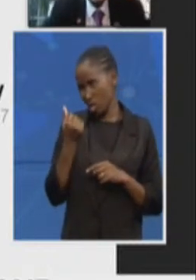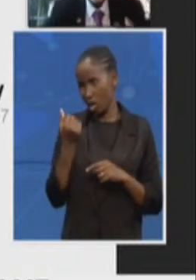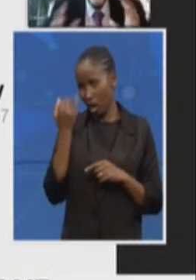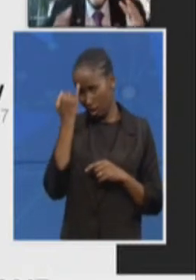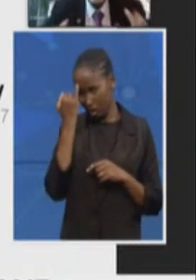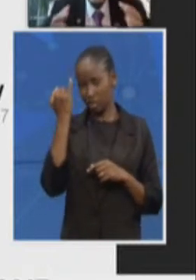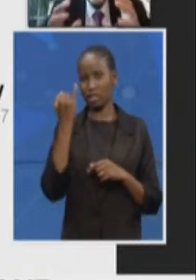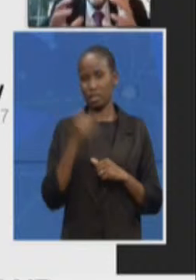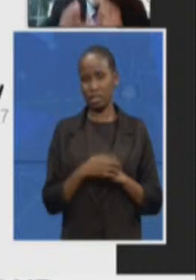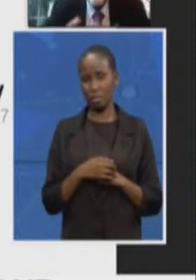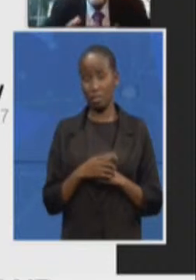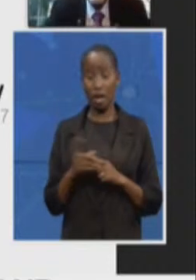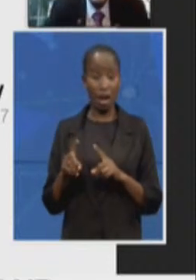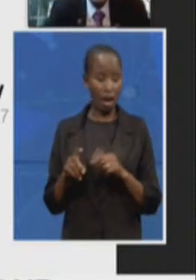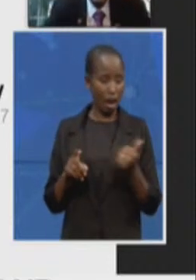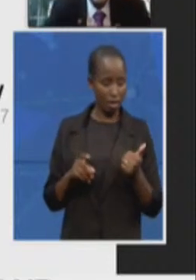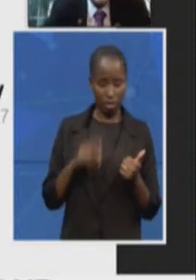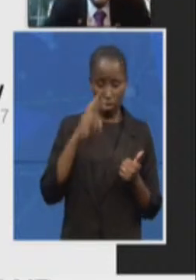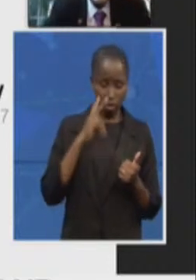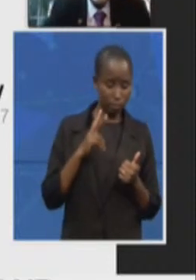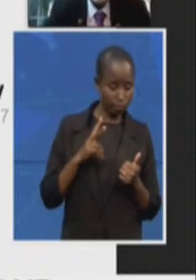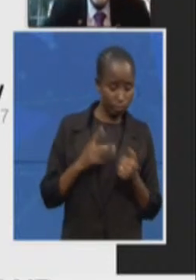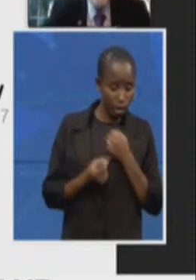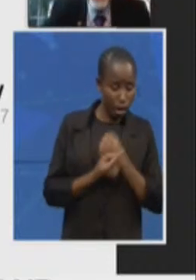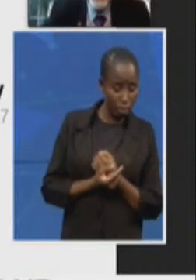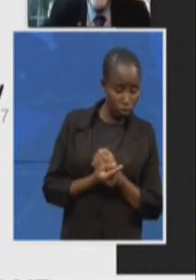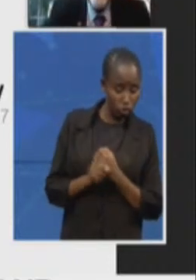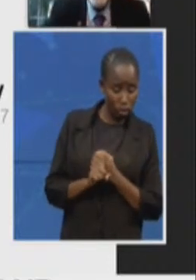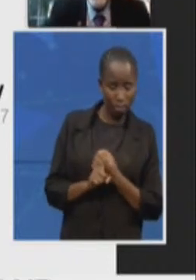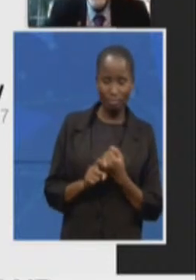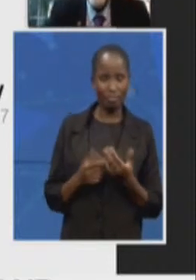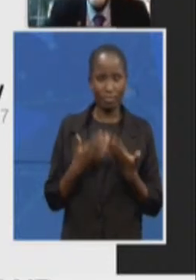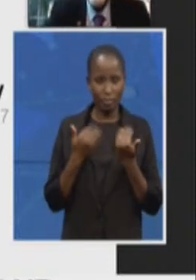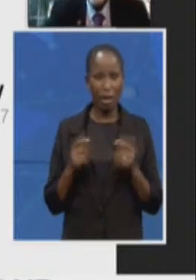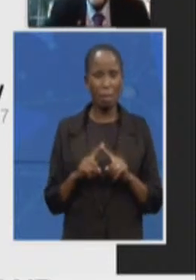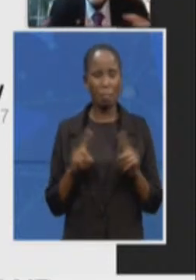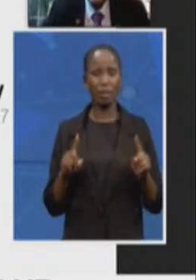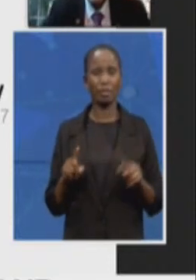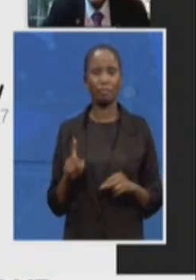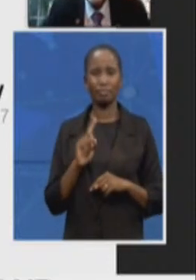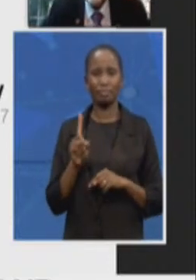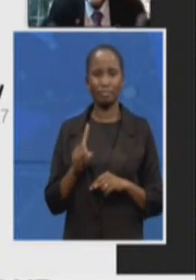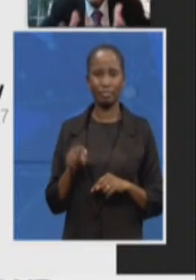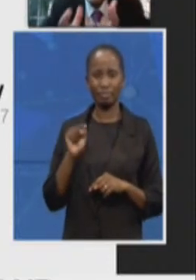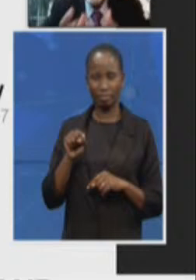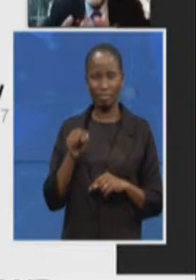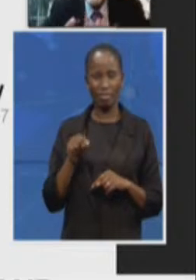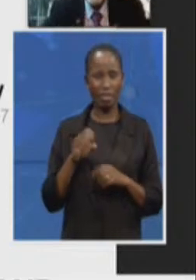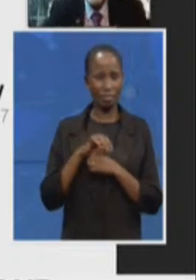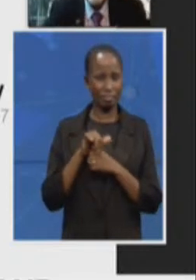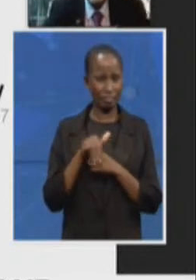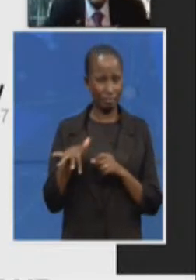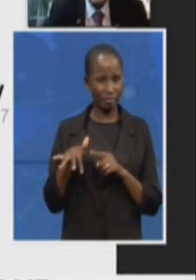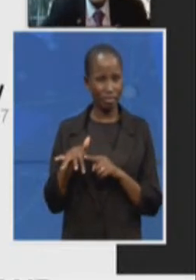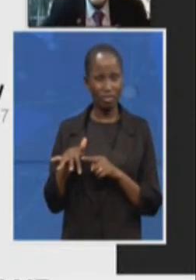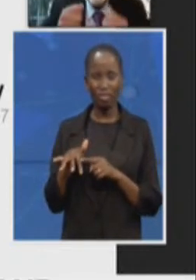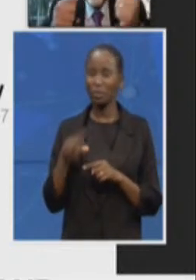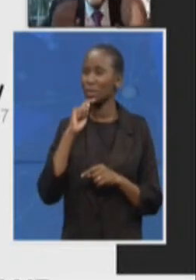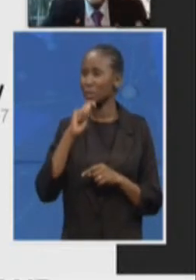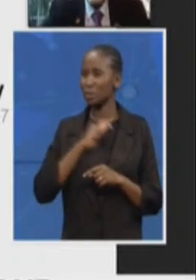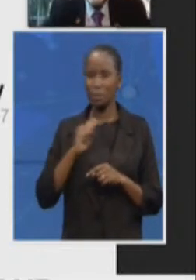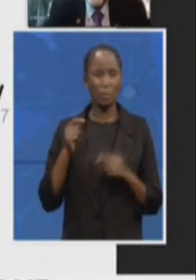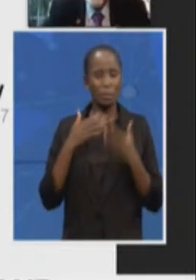so a lot about this variant, we simply don't know because this is a constellation. It's not